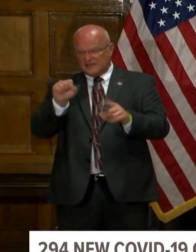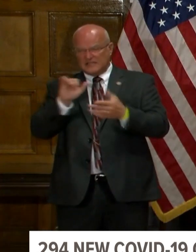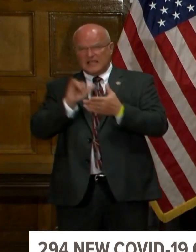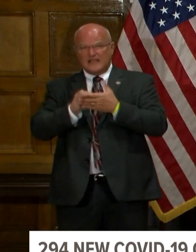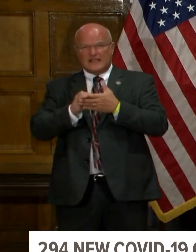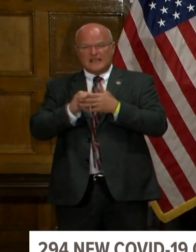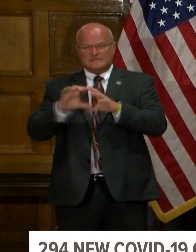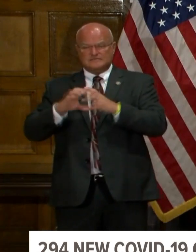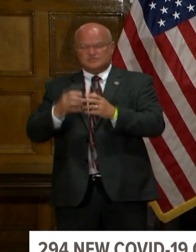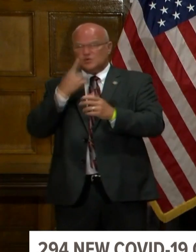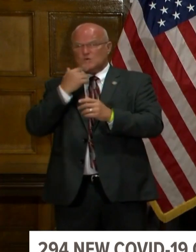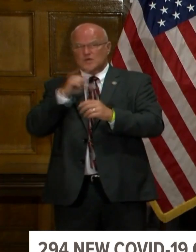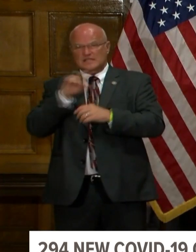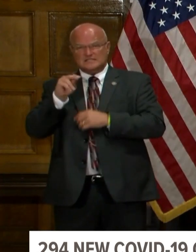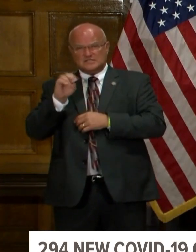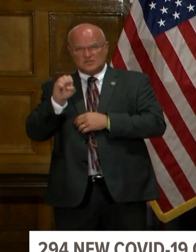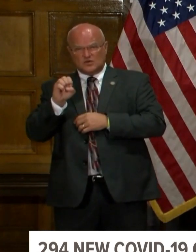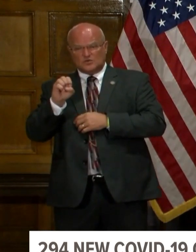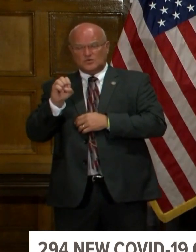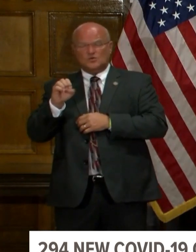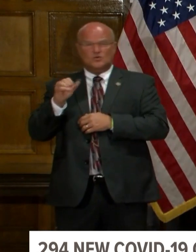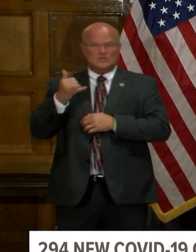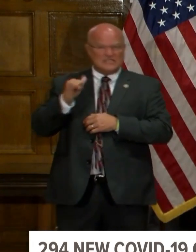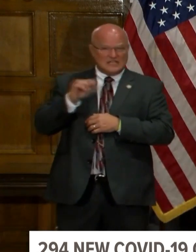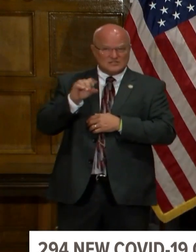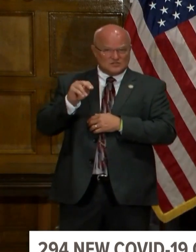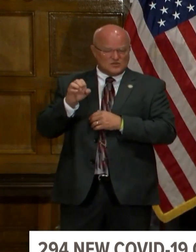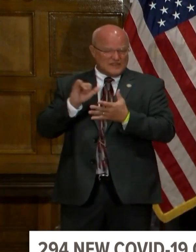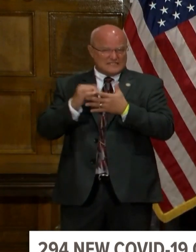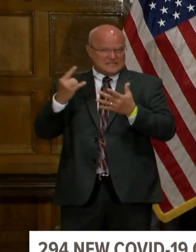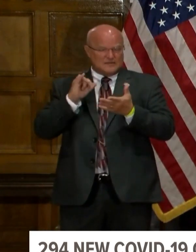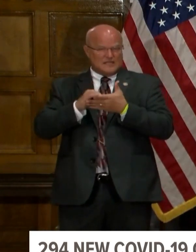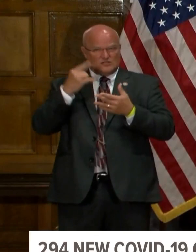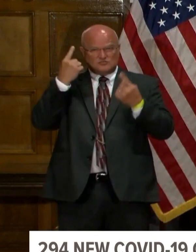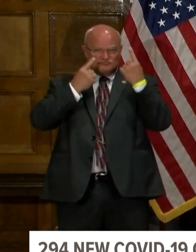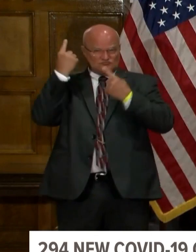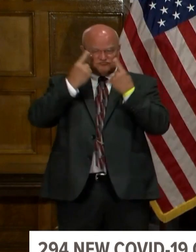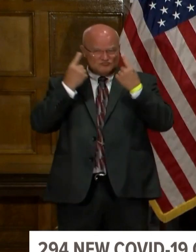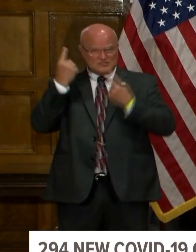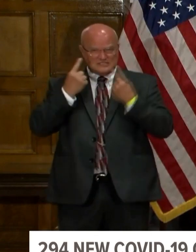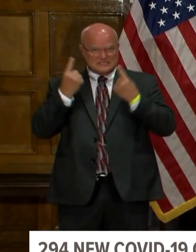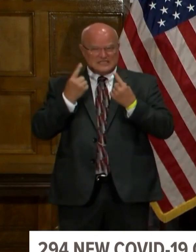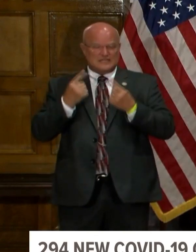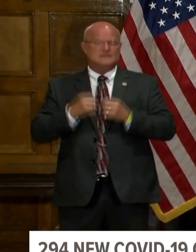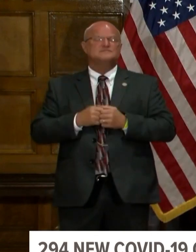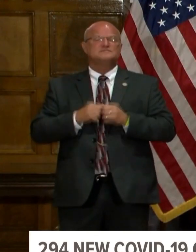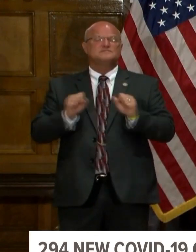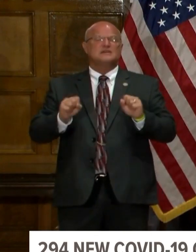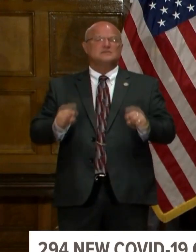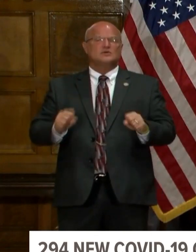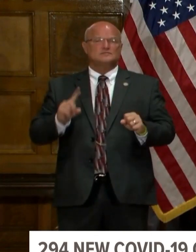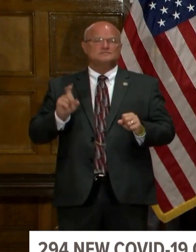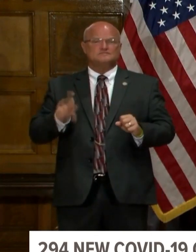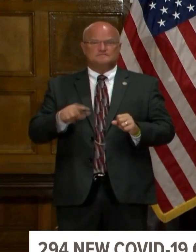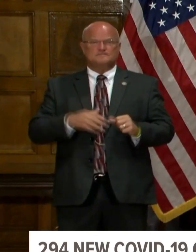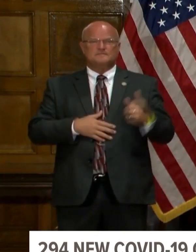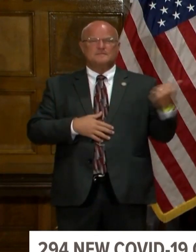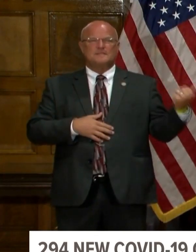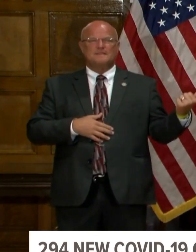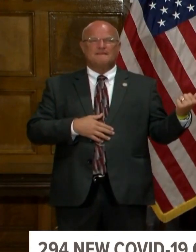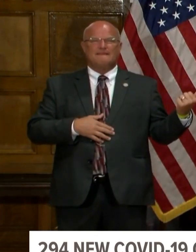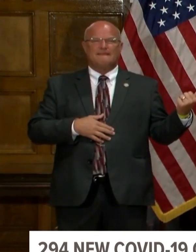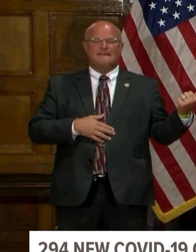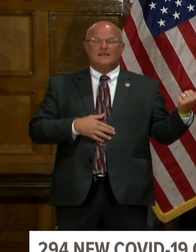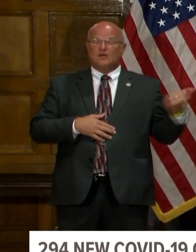they've classified as red zone or yellow zone counties? Is that something that you're leaving open as a possibility? You'll